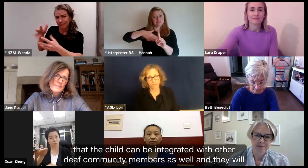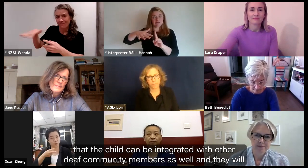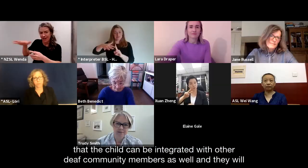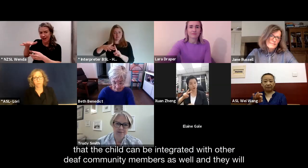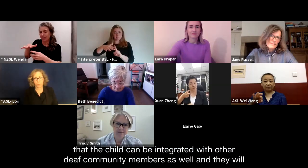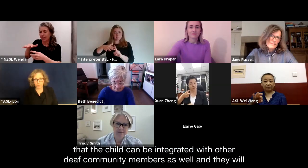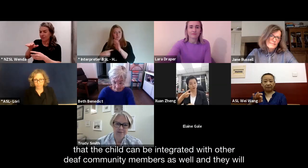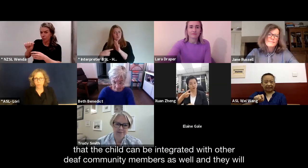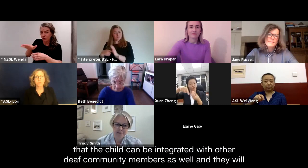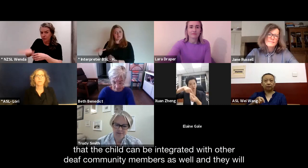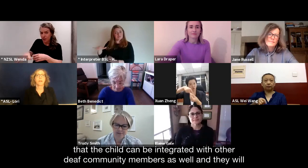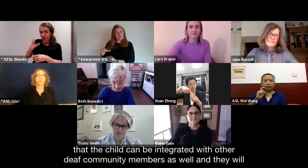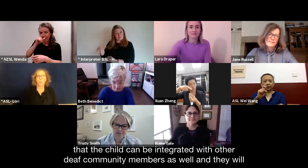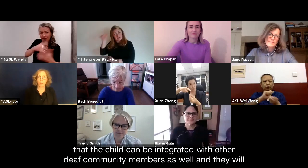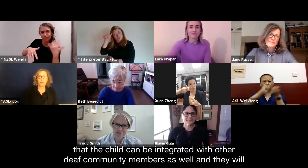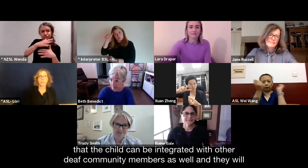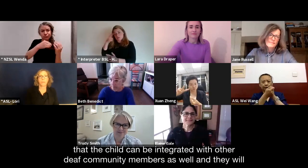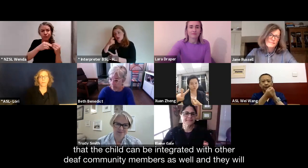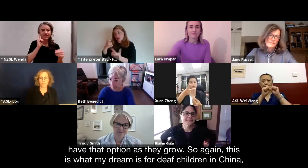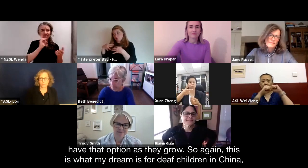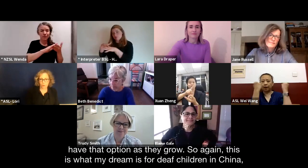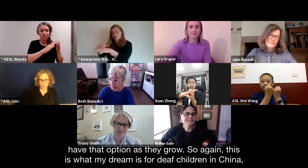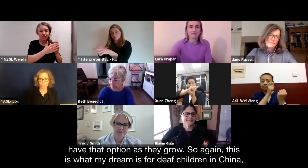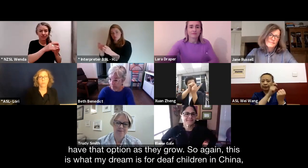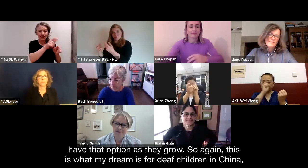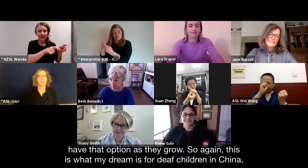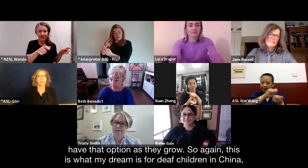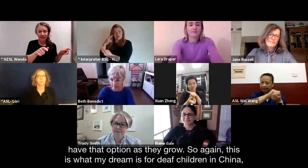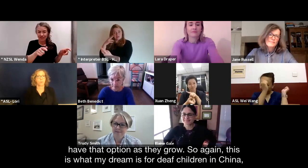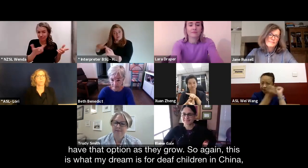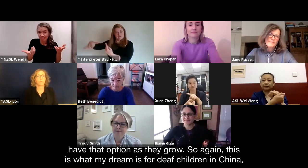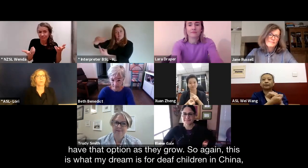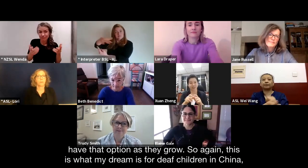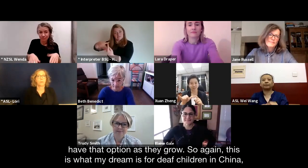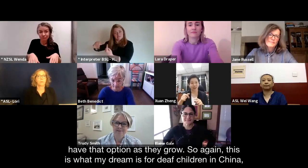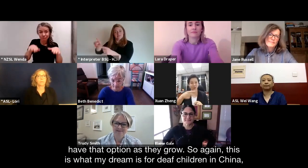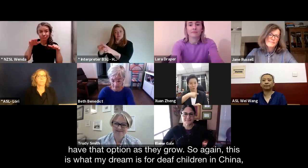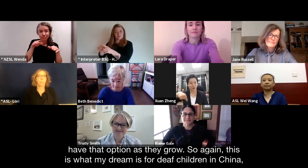other deaf community members as well and that they will have that option as they grow.